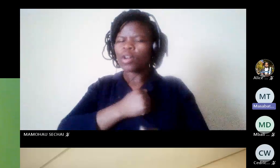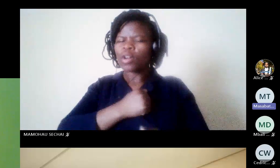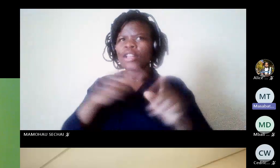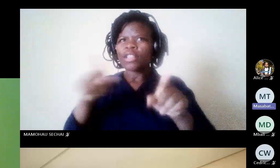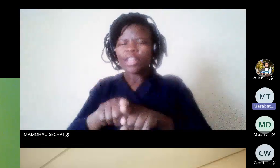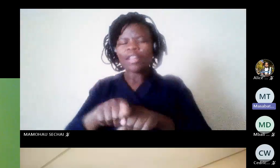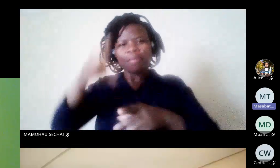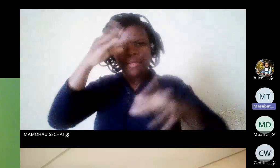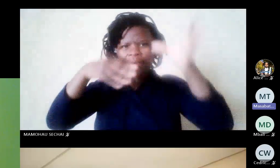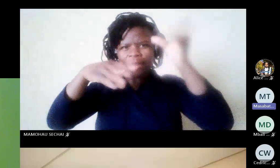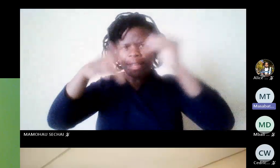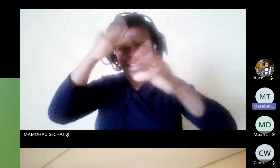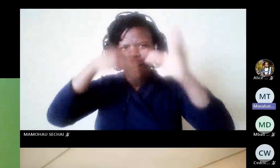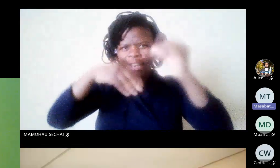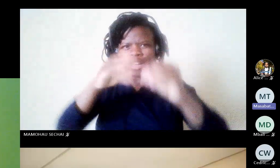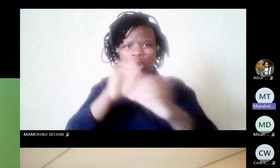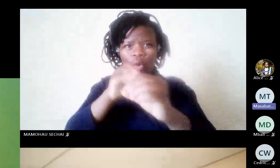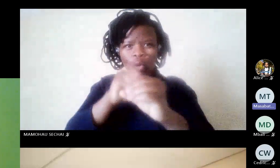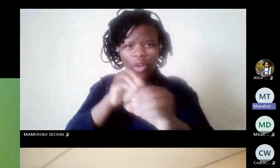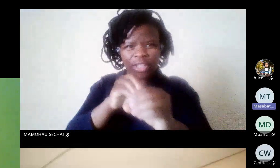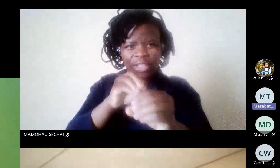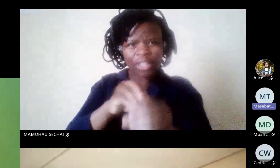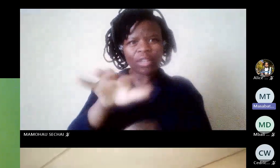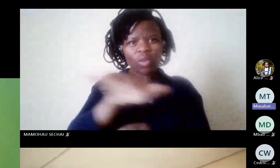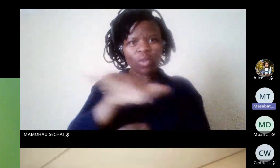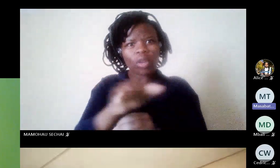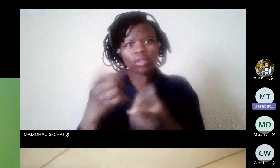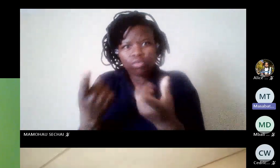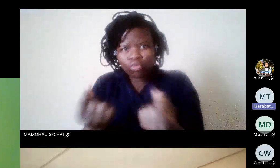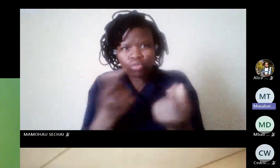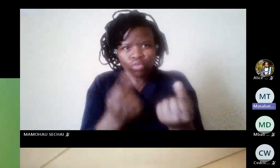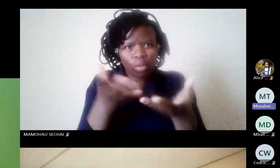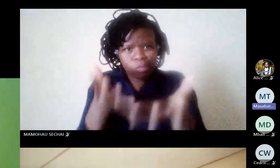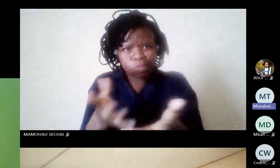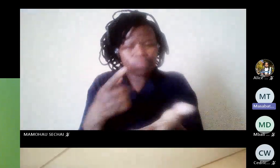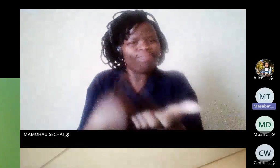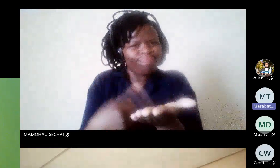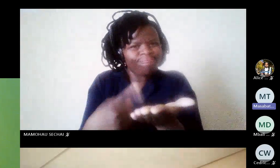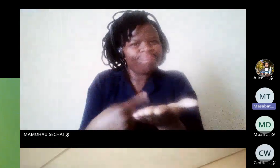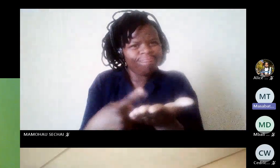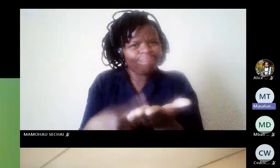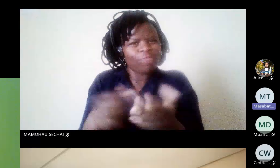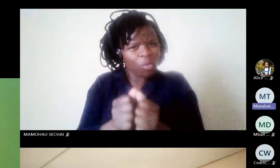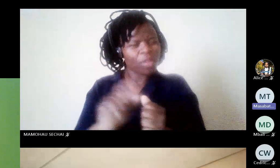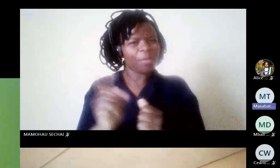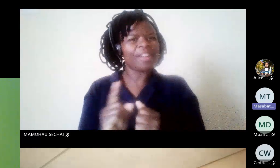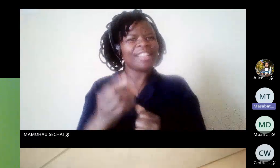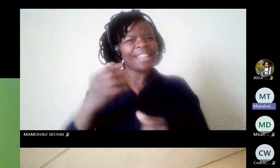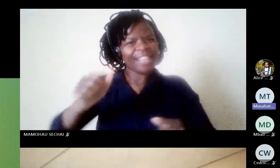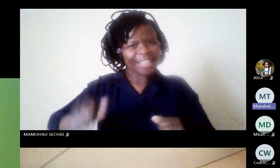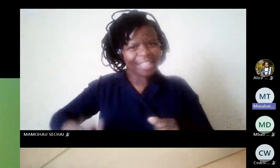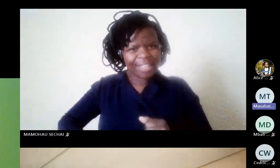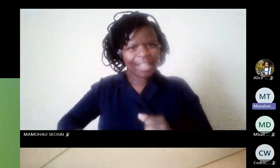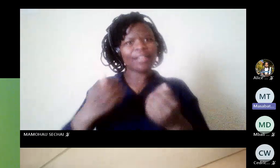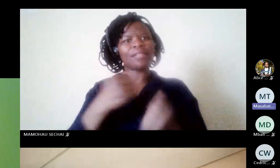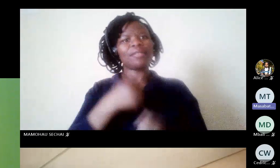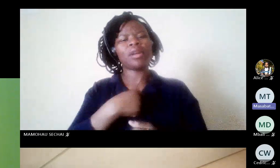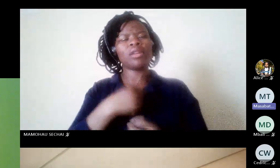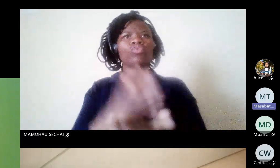we are being exposed to here. Yeah, but yeah, it is quite